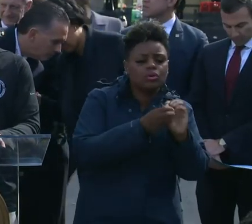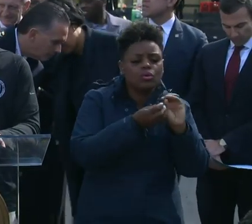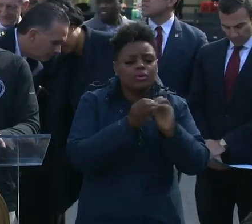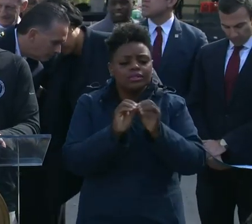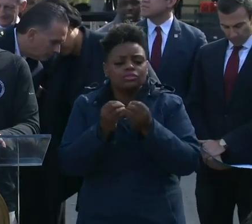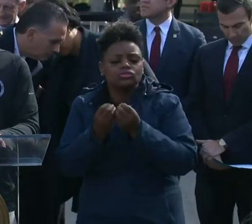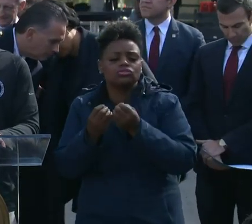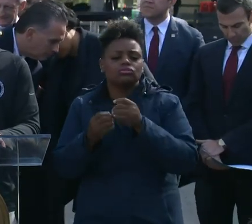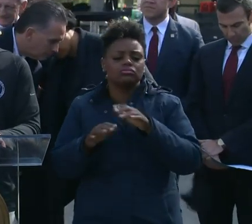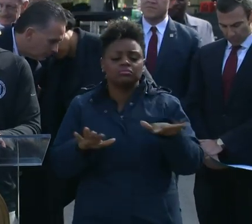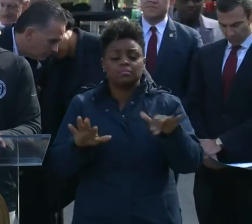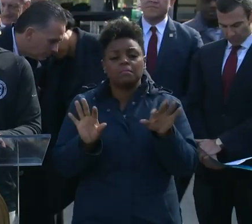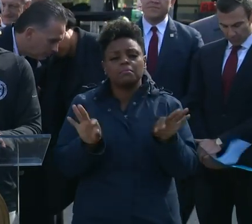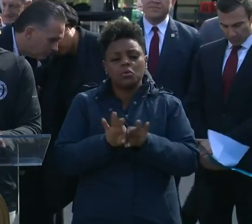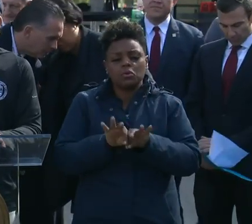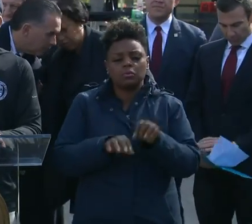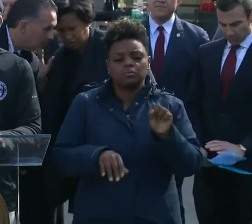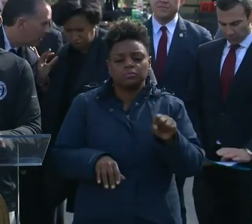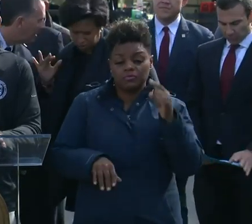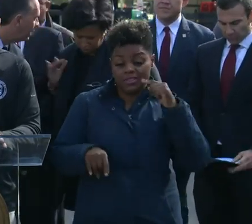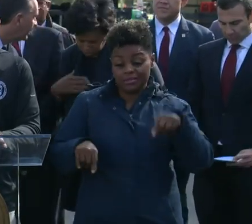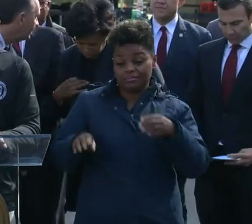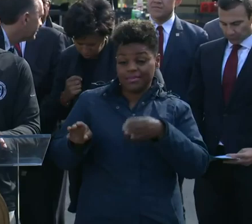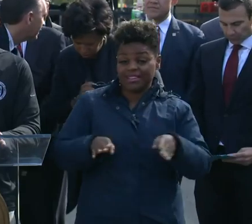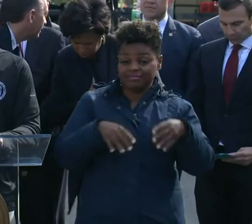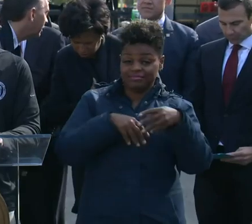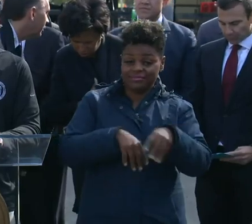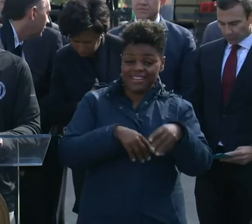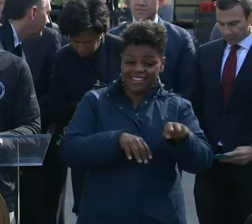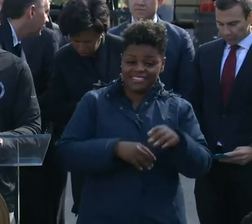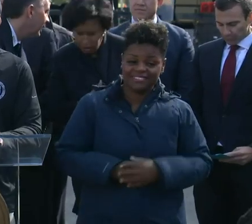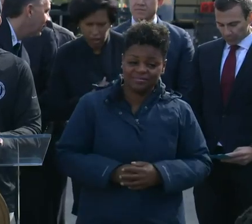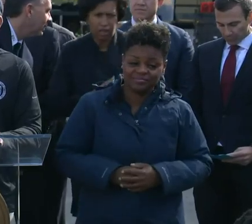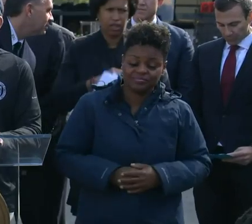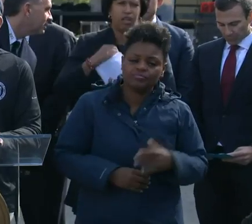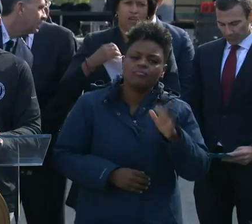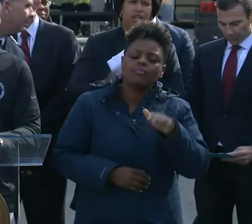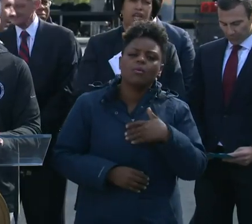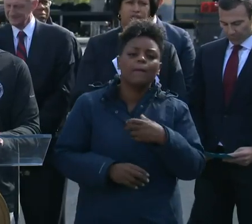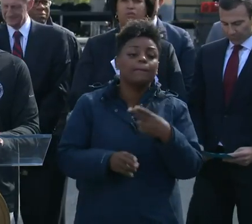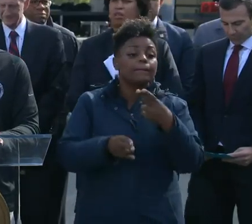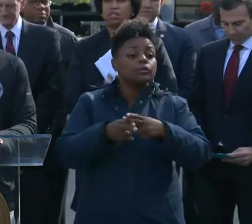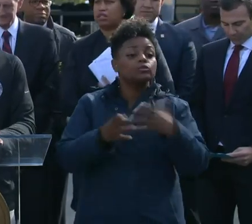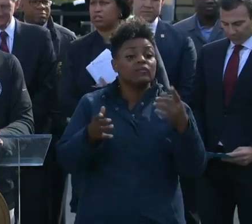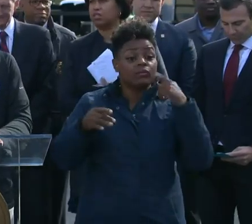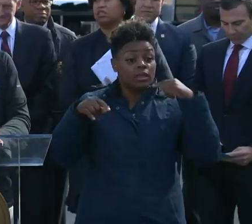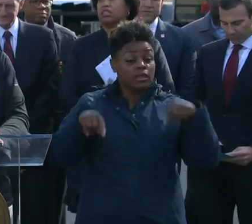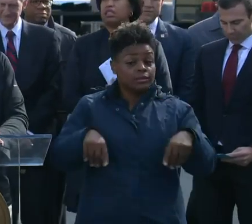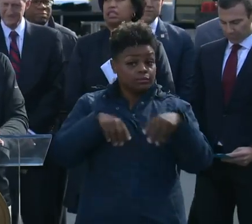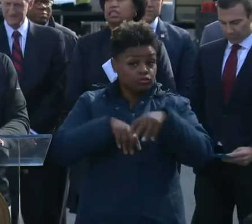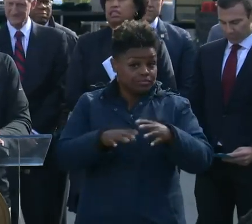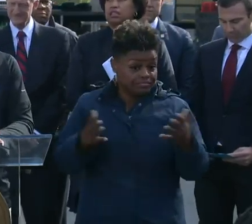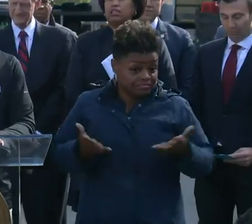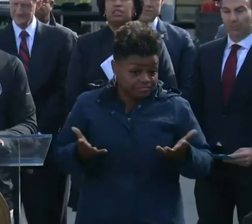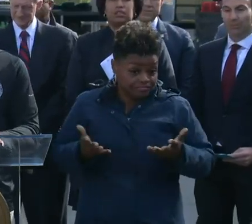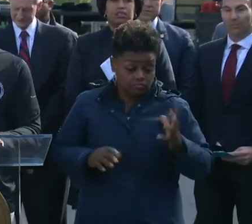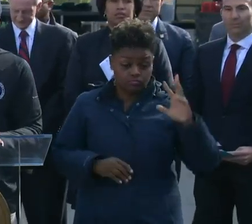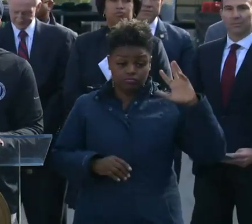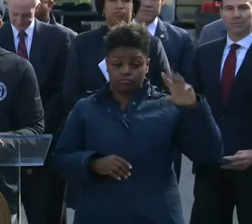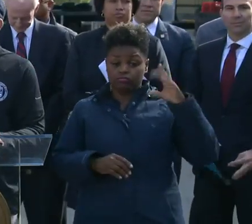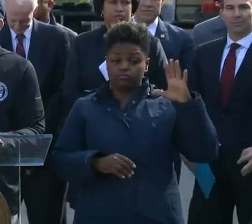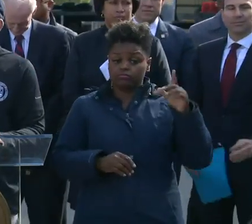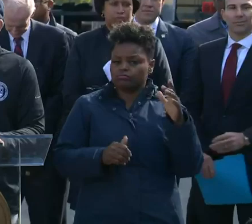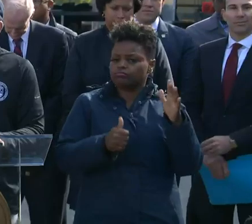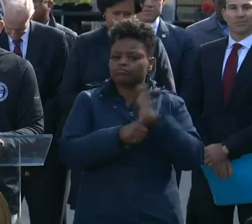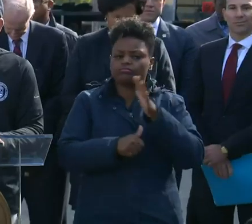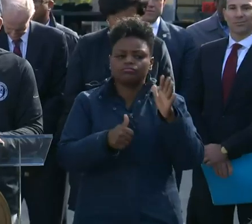parade. What I want to mention is the fact that, for this parade, the district's primary goal is to ensure